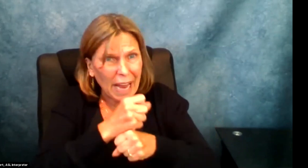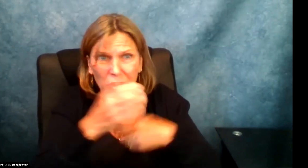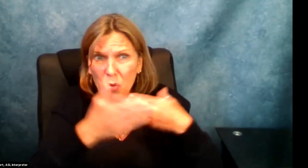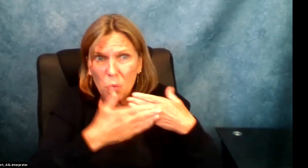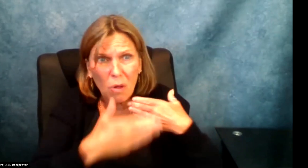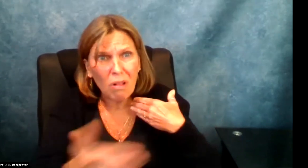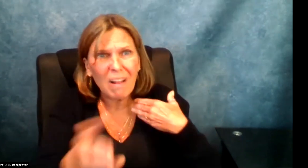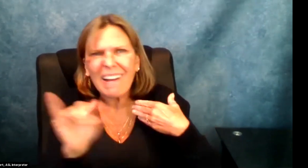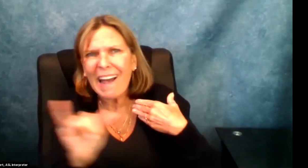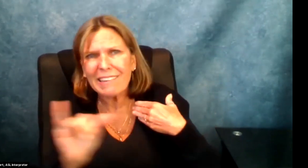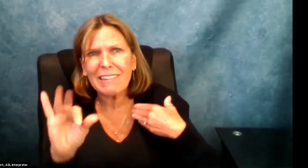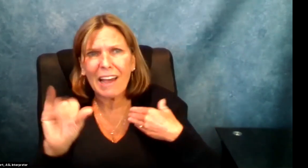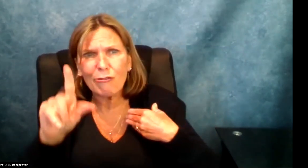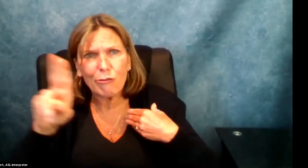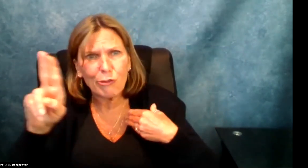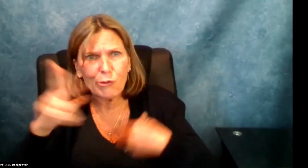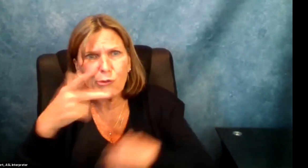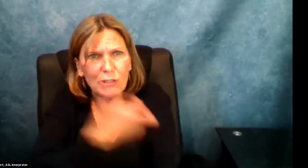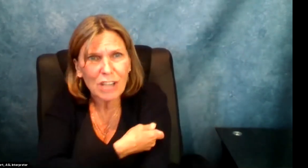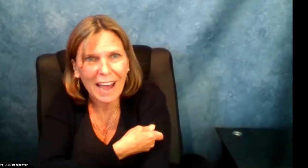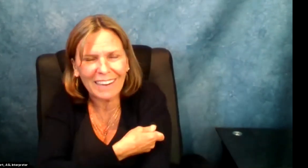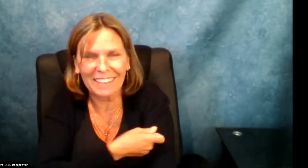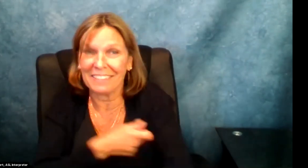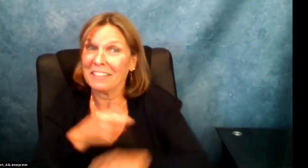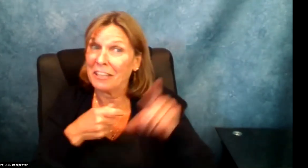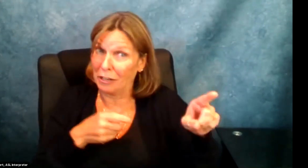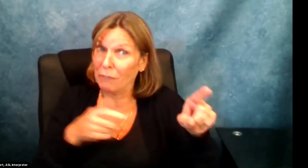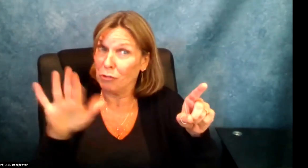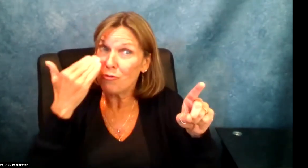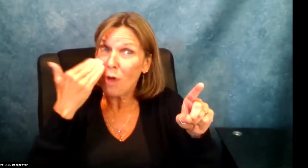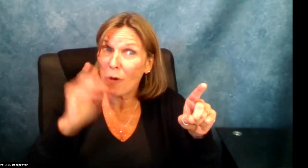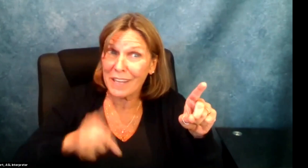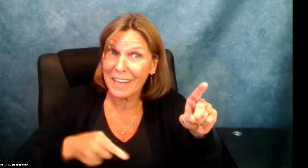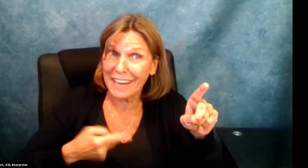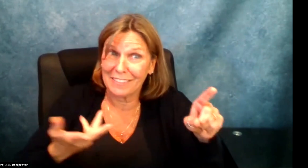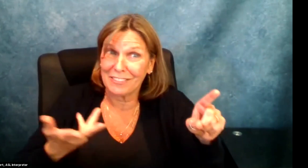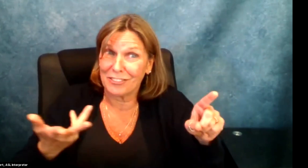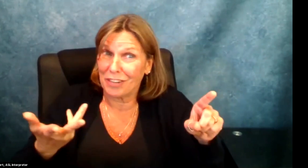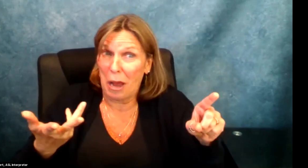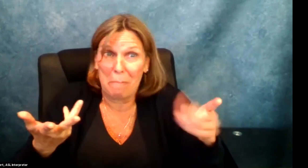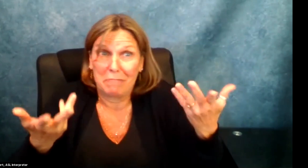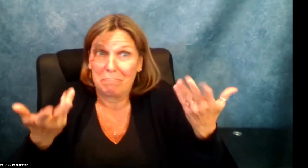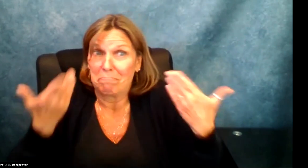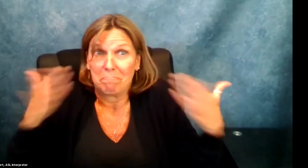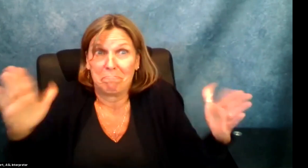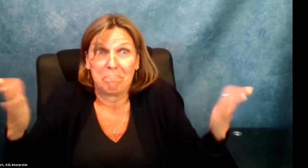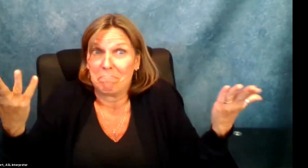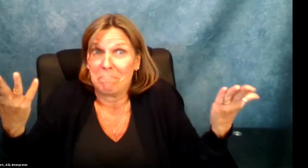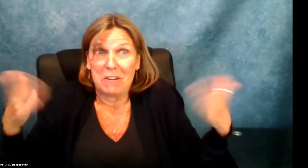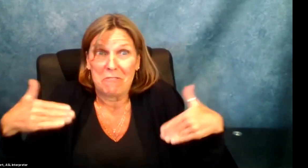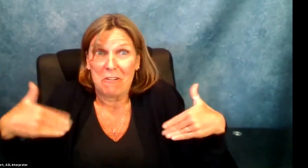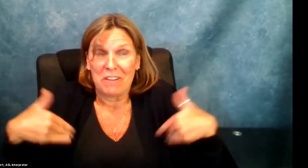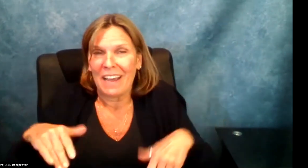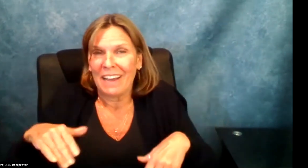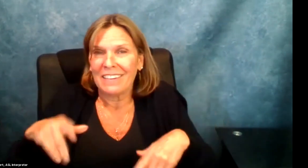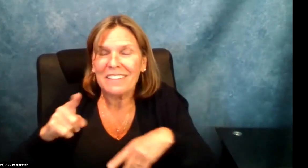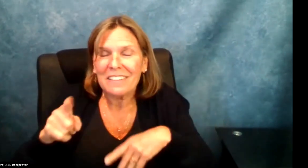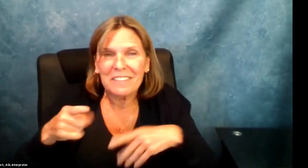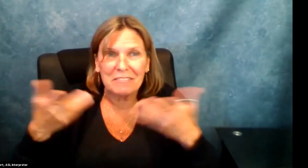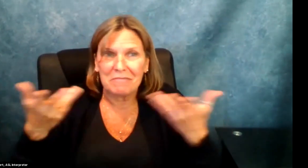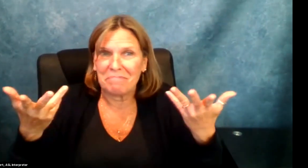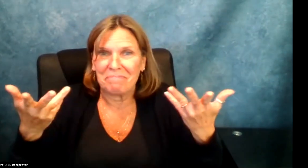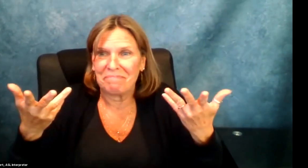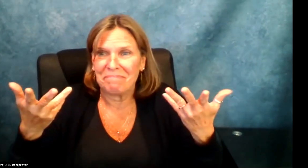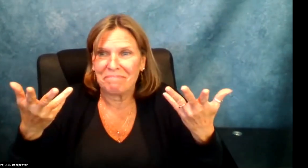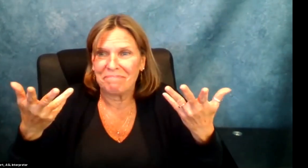know, like that's the $1 million question right now. And Josh, I don't know if you want to take more of this, but I think